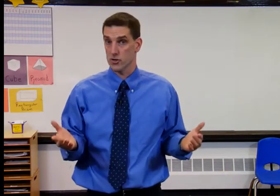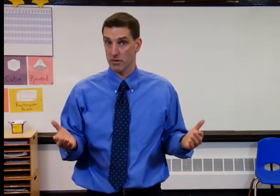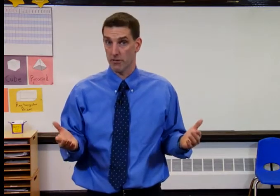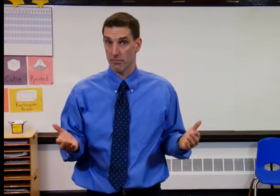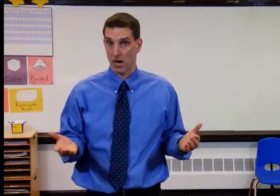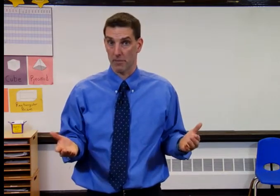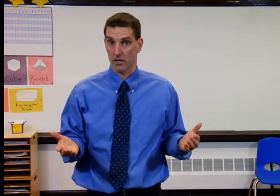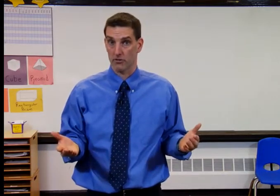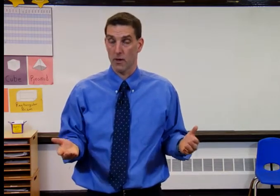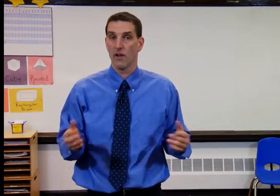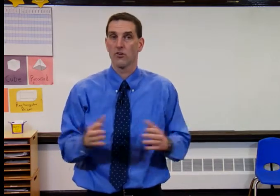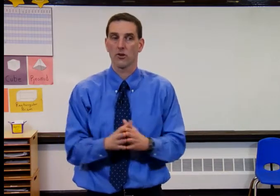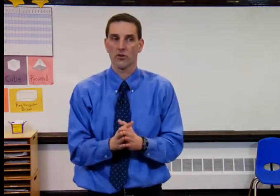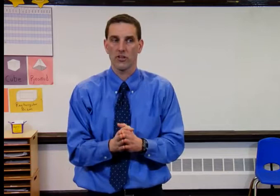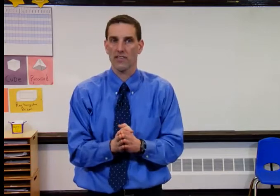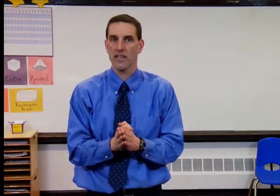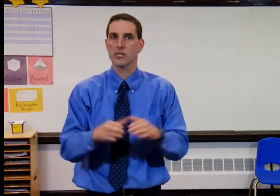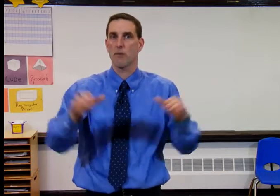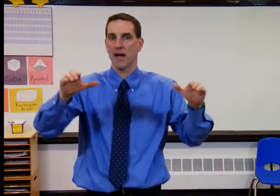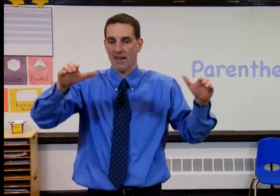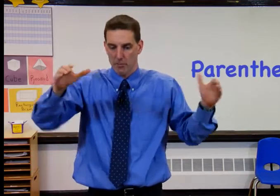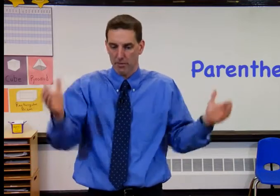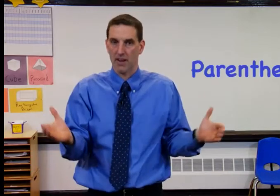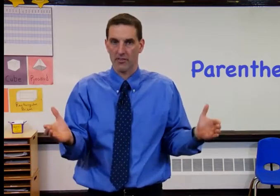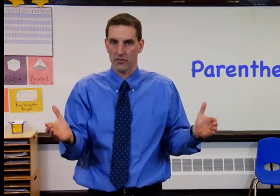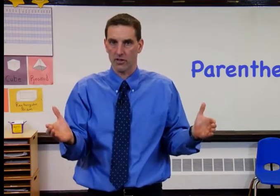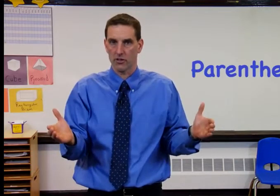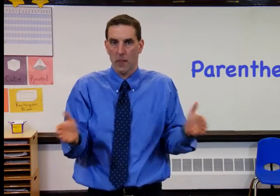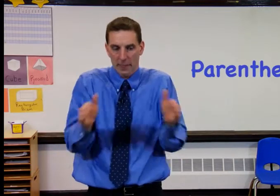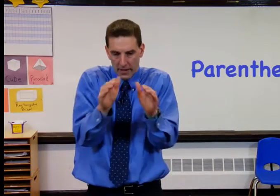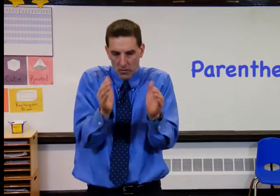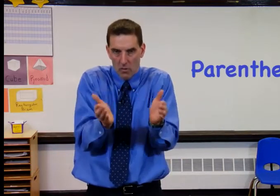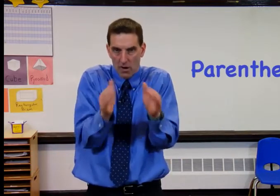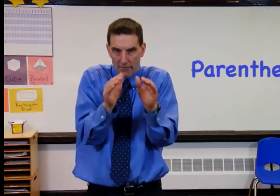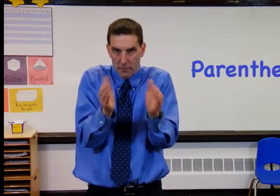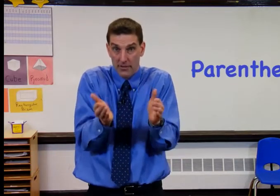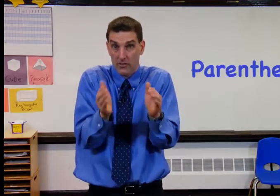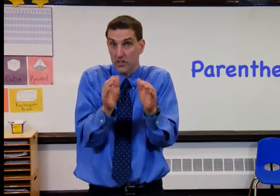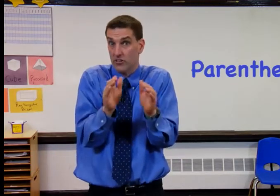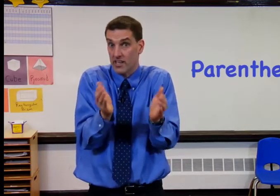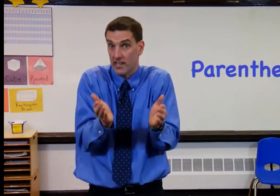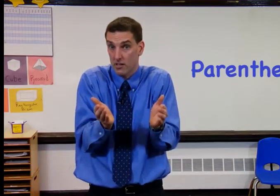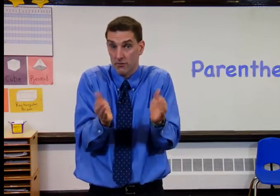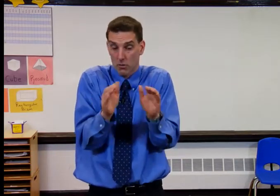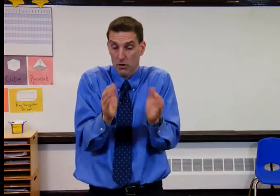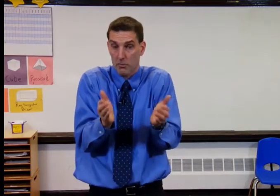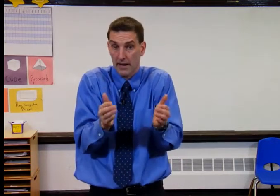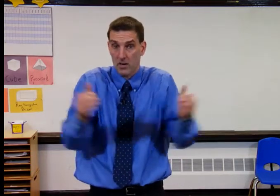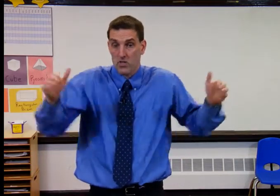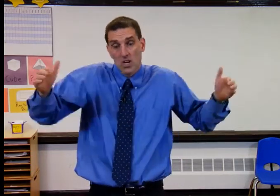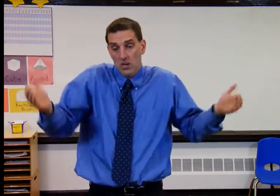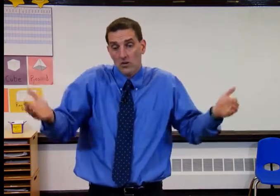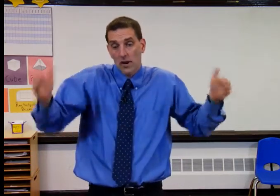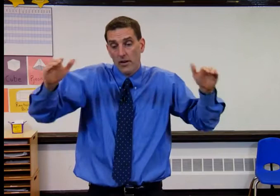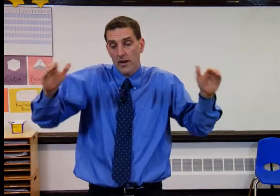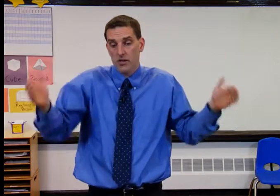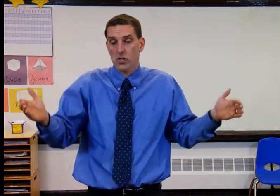distributive properties. So to set these up, I have the parentheses. Later on, we'll have the parentheses in here for ordered pairs. So out here, I usually make